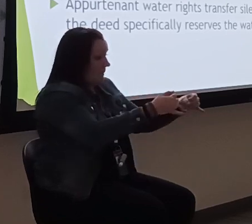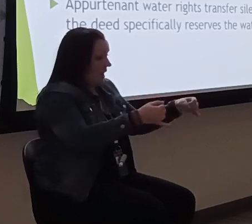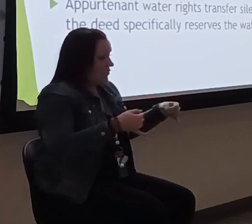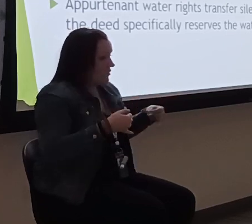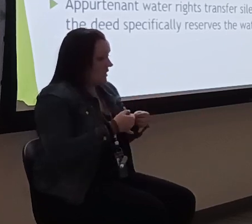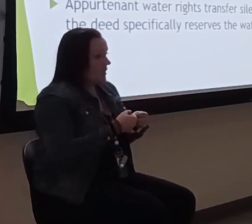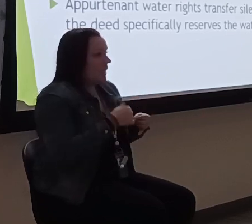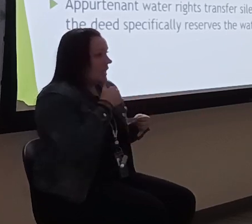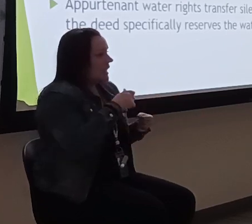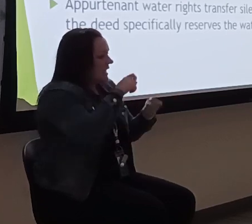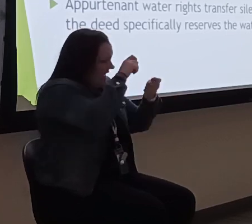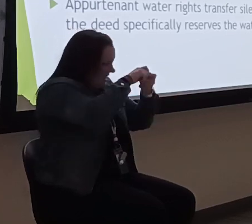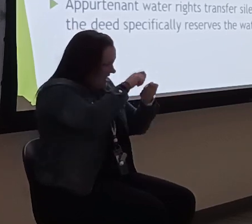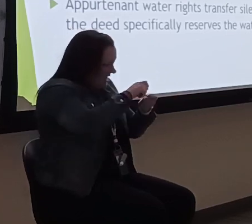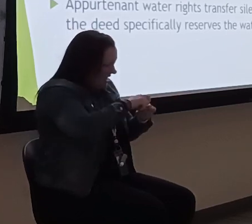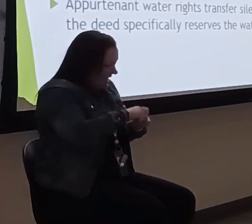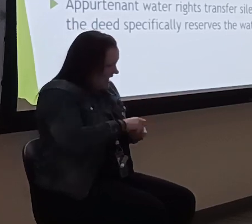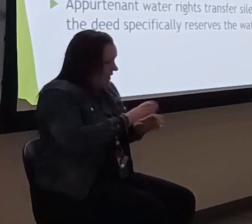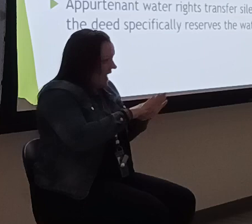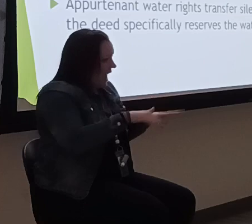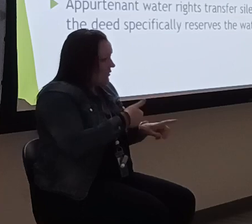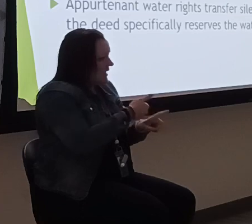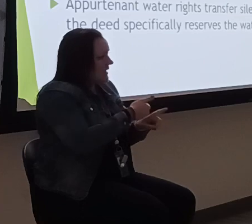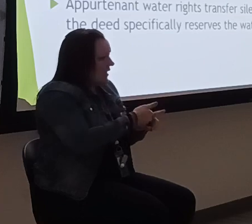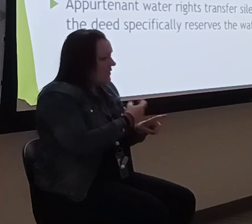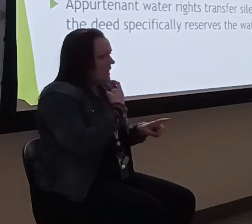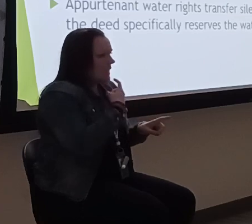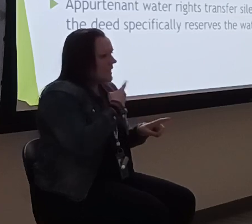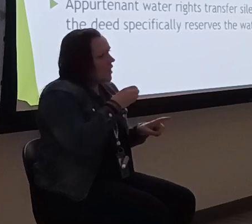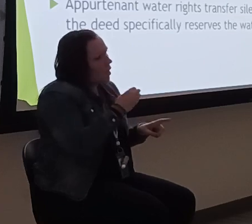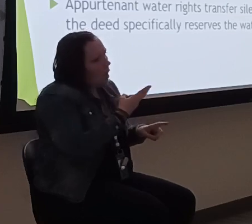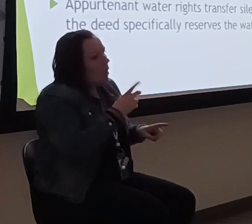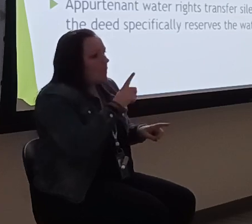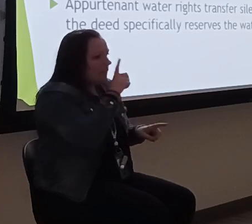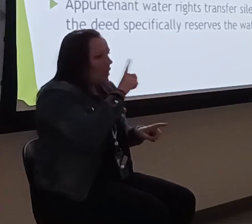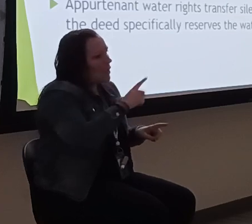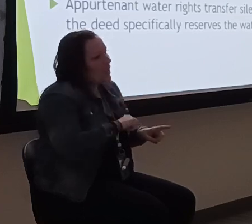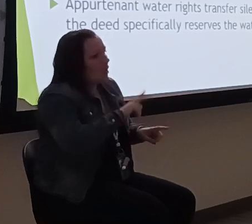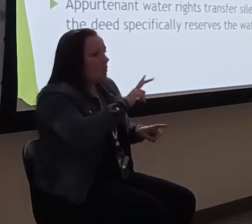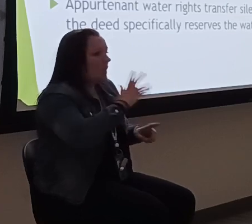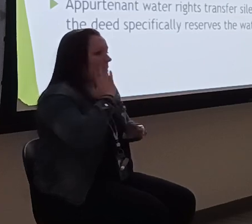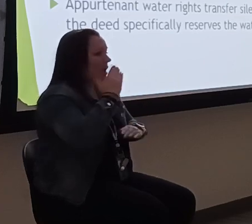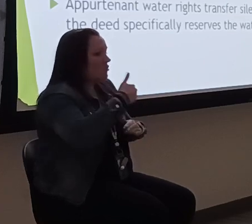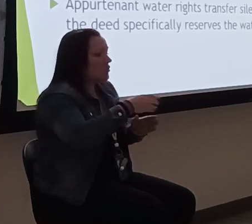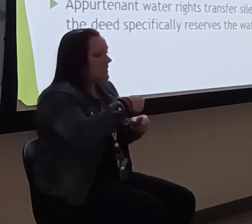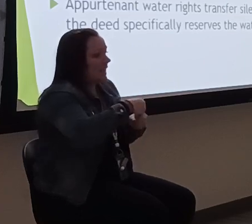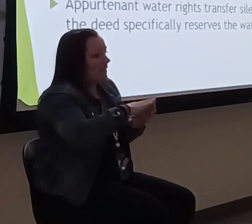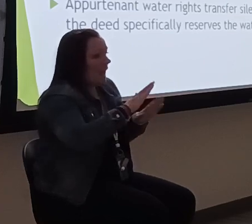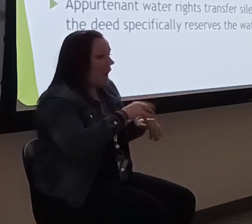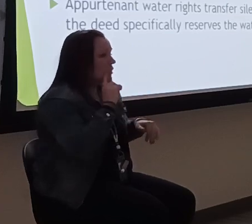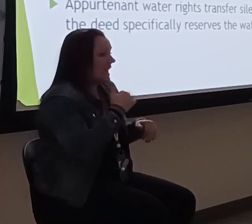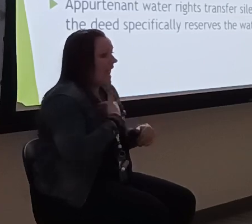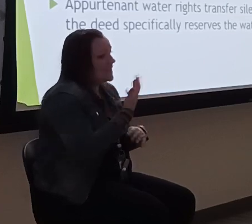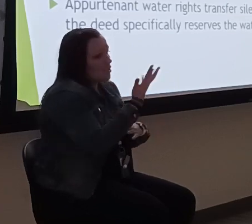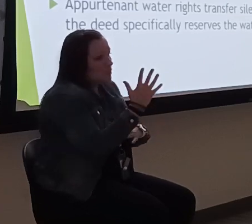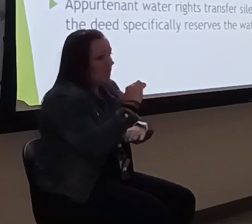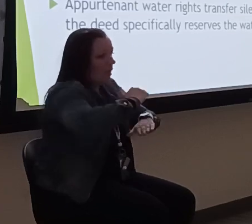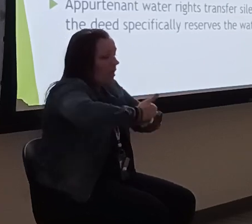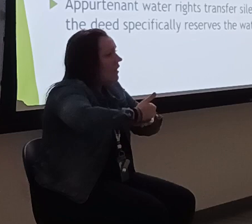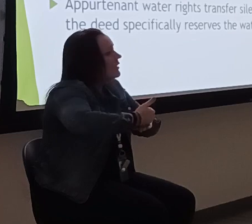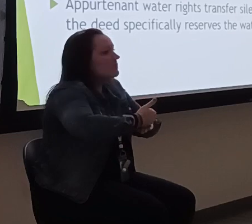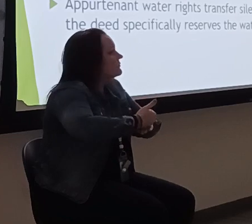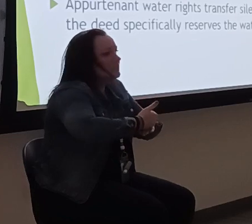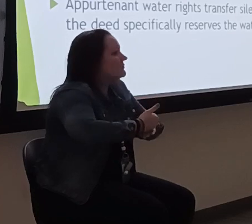It doesn't describe the house, it doesn't describe the garage, it doesn't describe the oak tree. It only describes the property